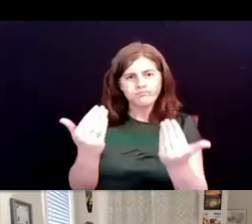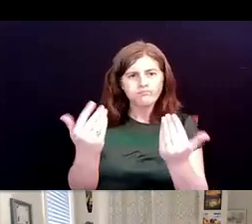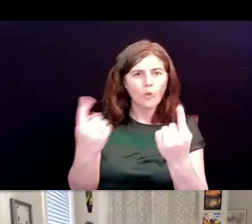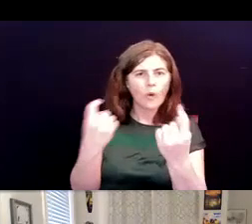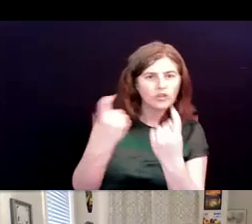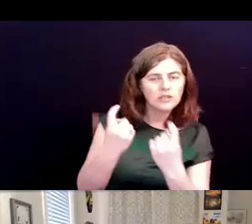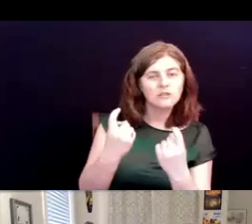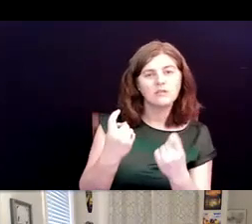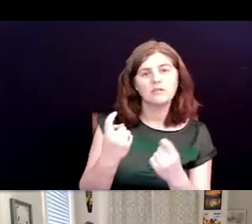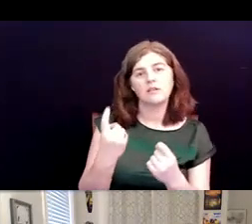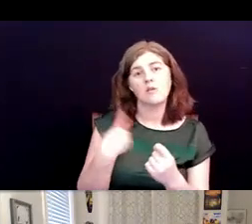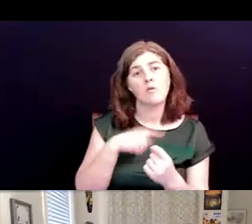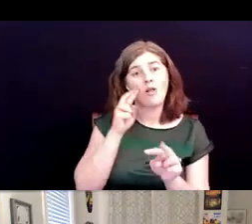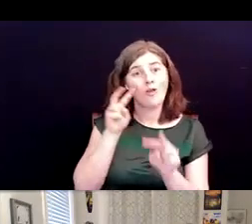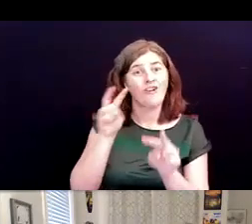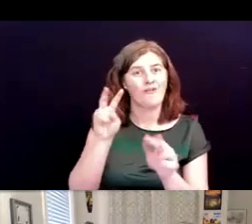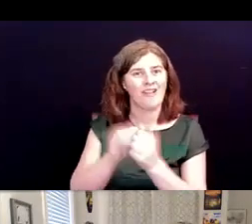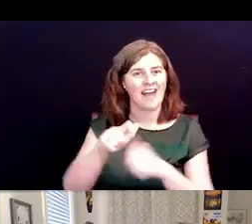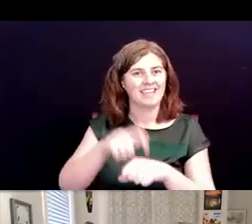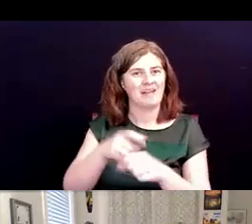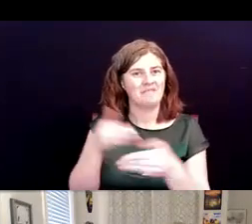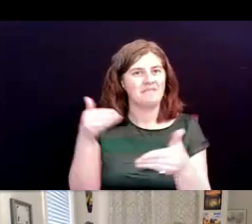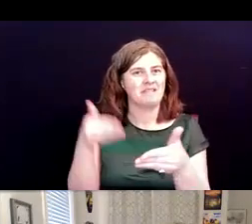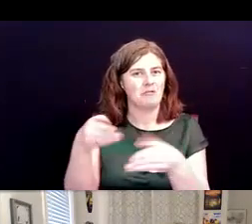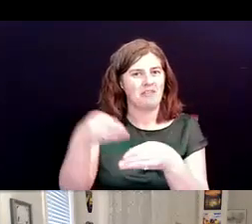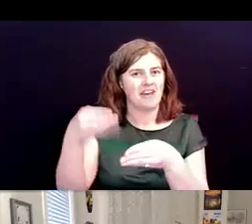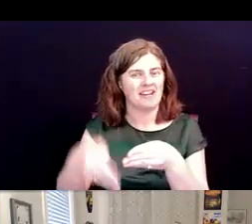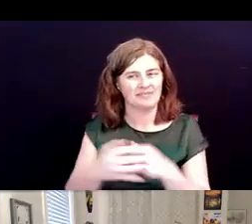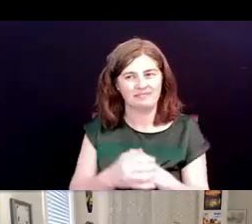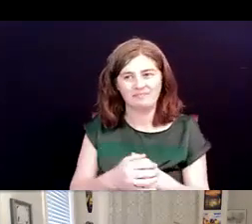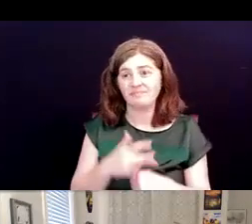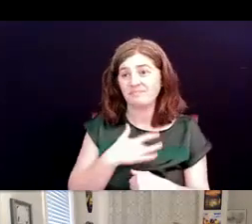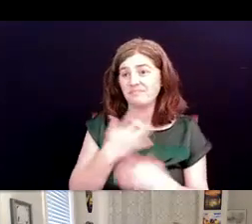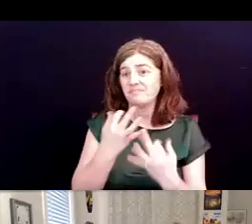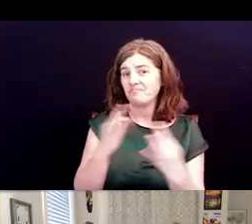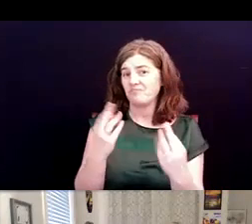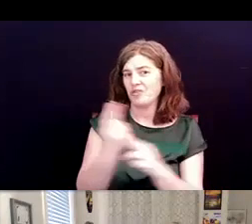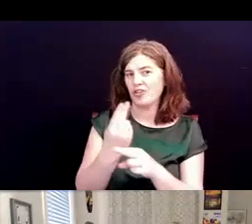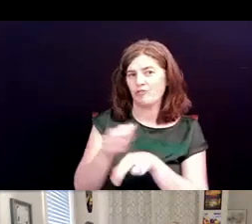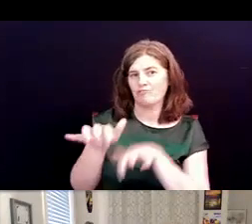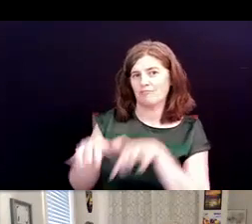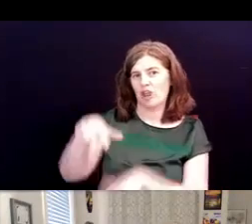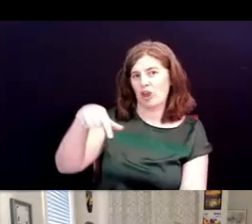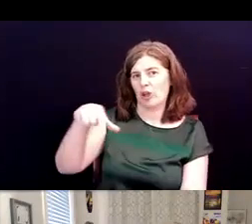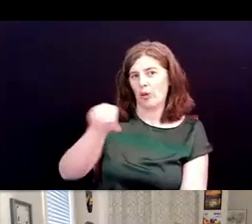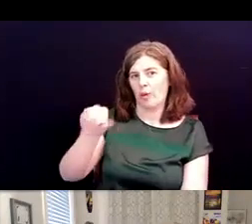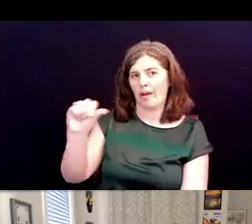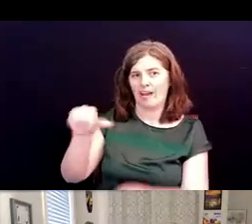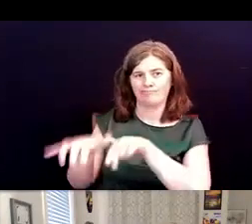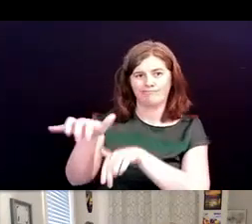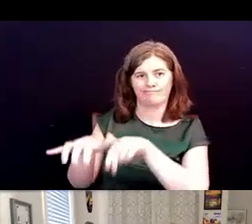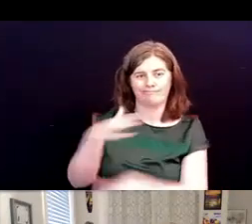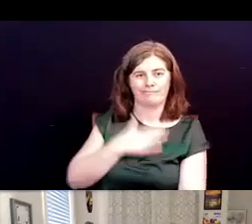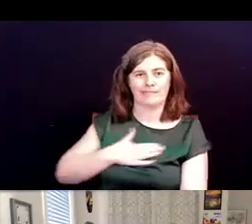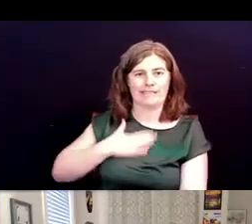so we'll be really looking forward to that time at the end. So feel free to utilize that question and answer